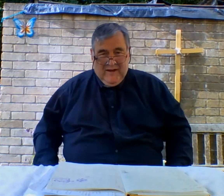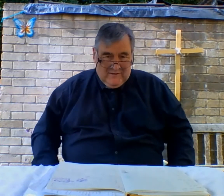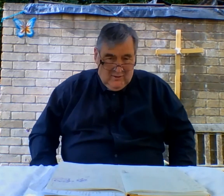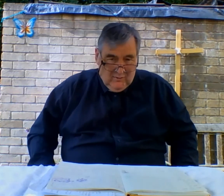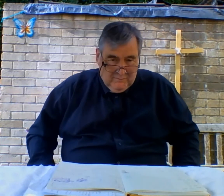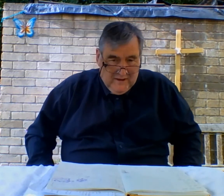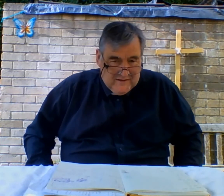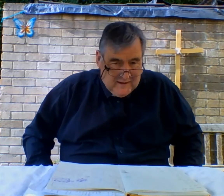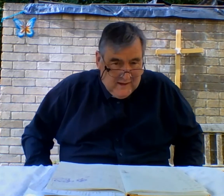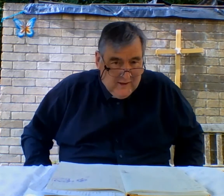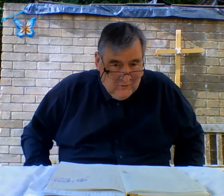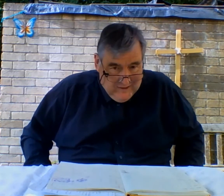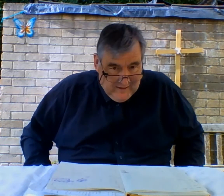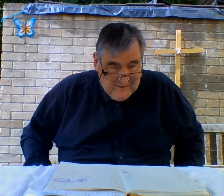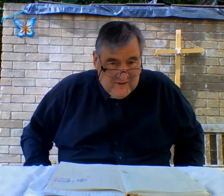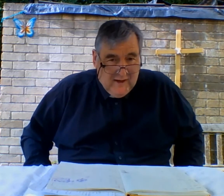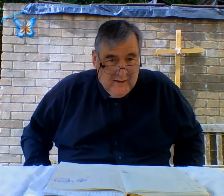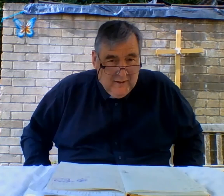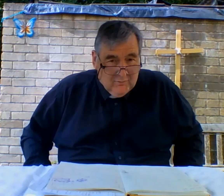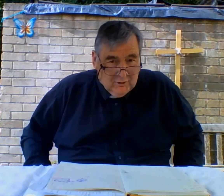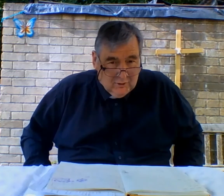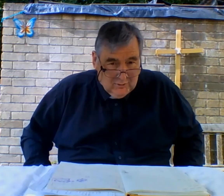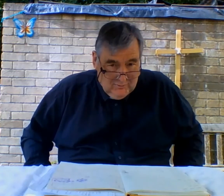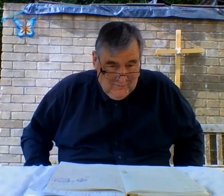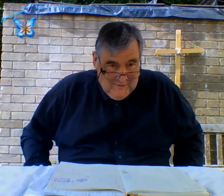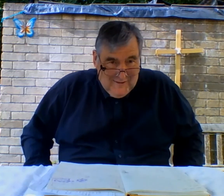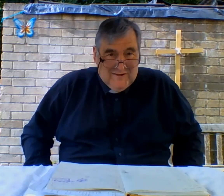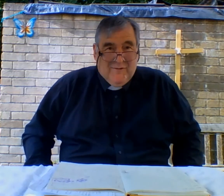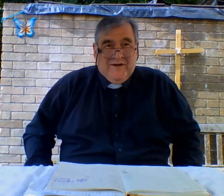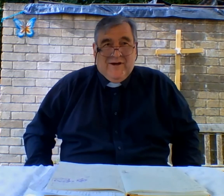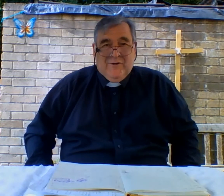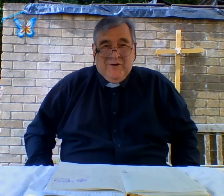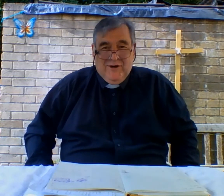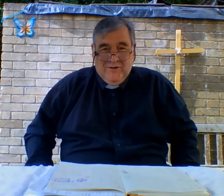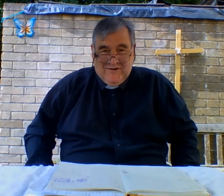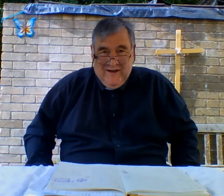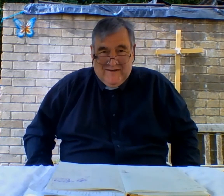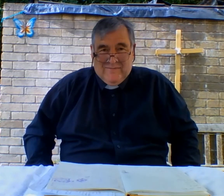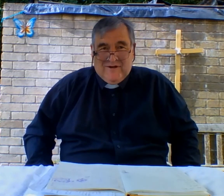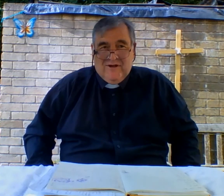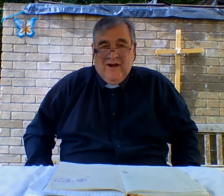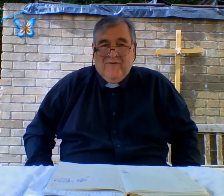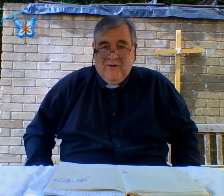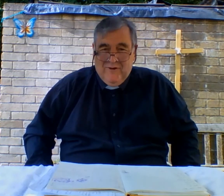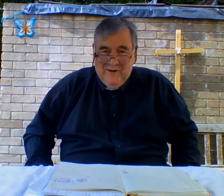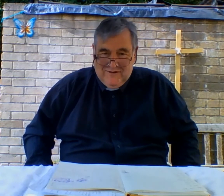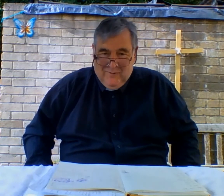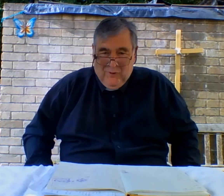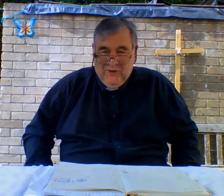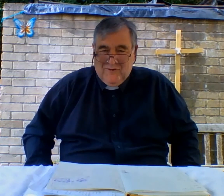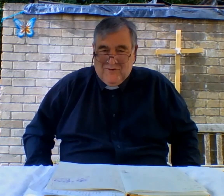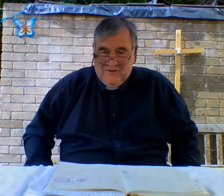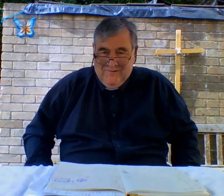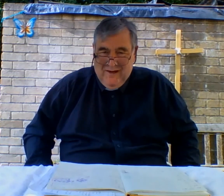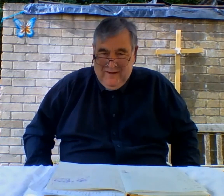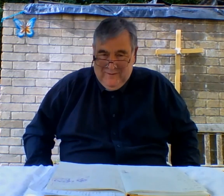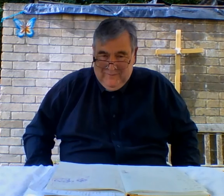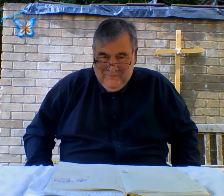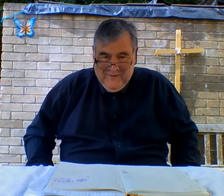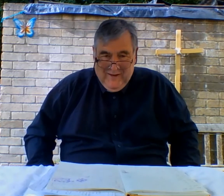not politically correct anymore. So we don't use that, especially if you know someone who's Australian.